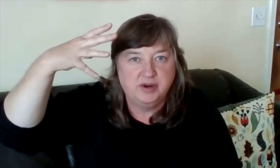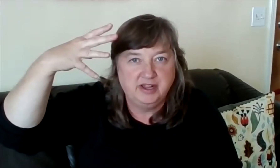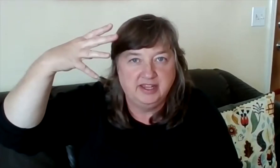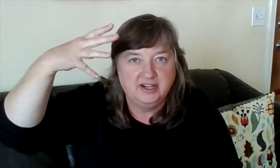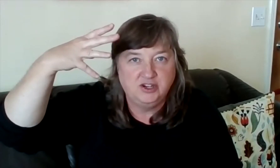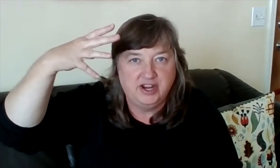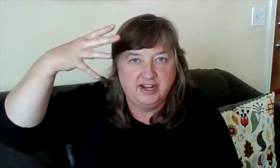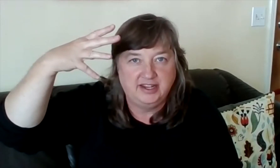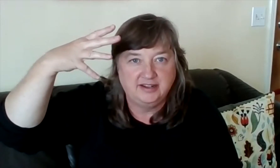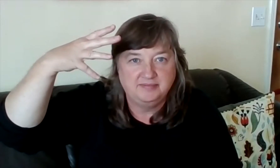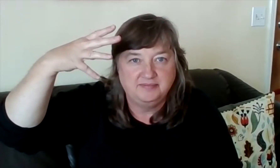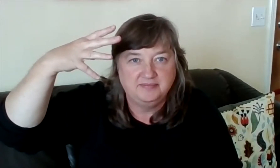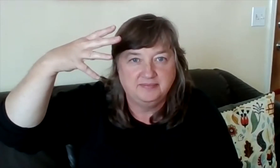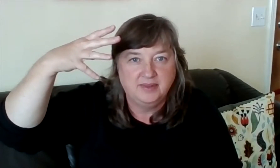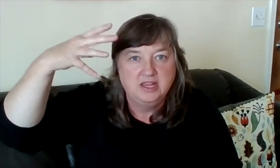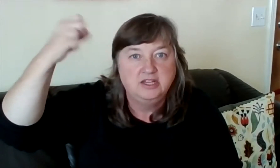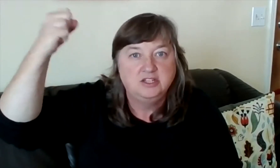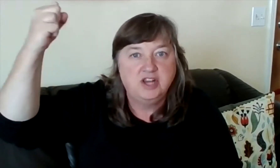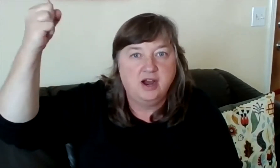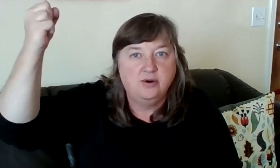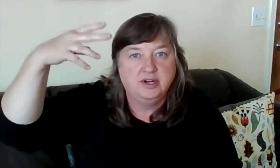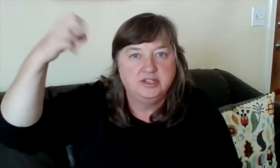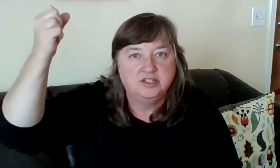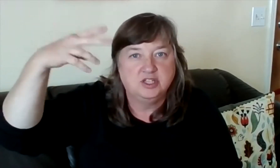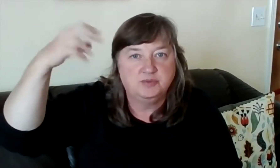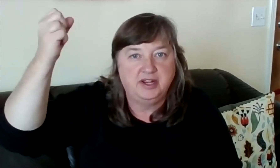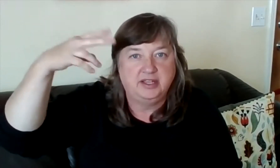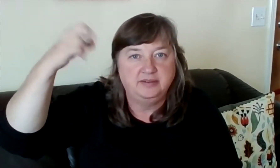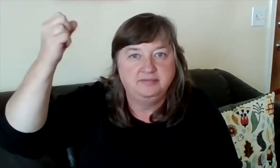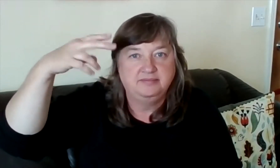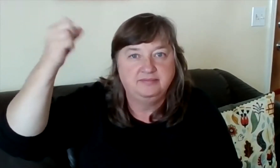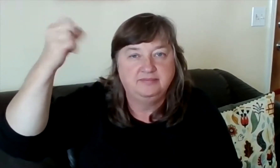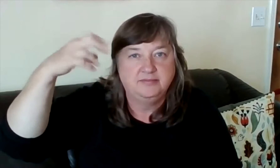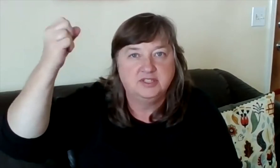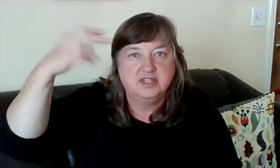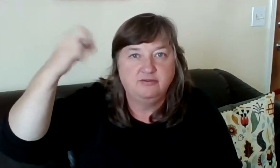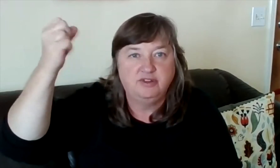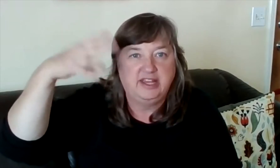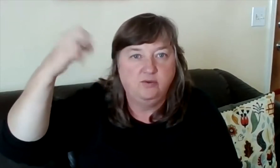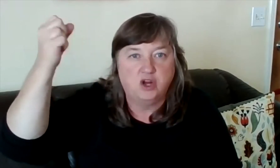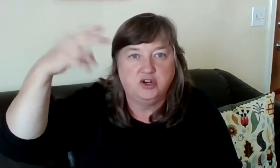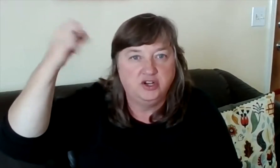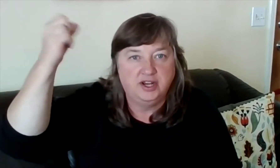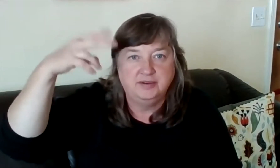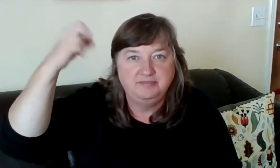sprinkling it on your head again. Shower is just sprinkling, just kind of flicking water on your head.